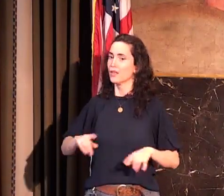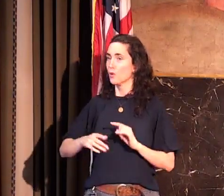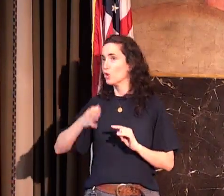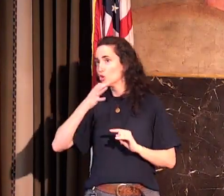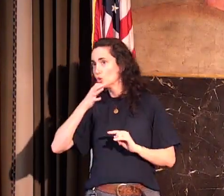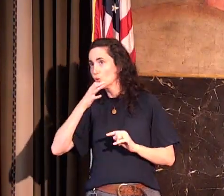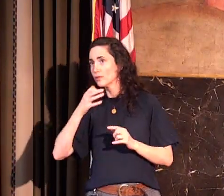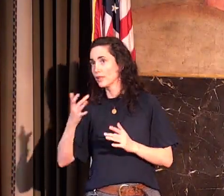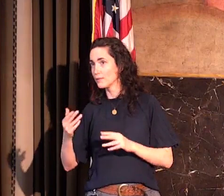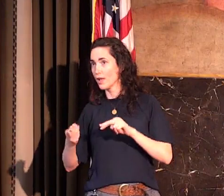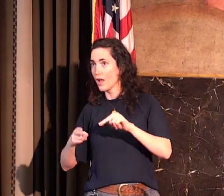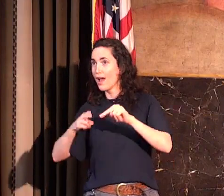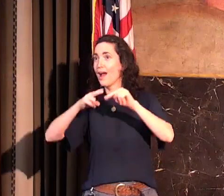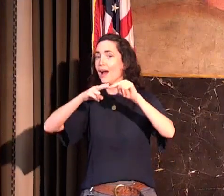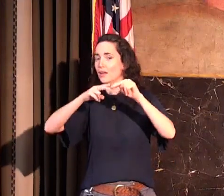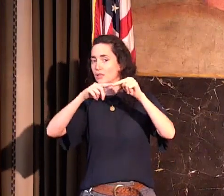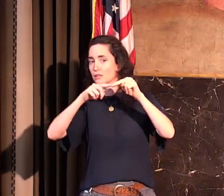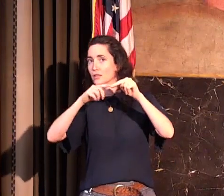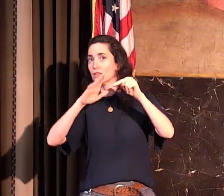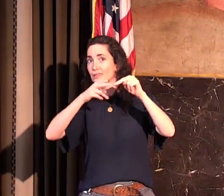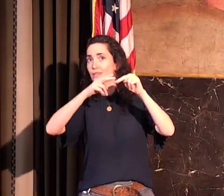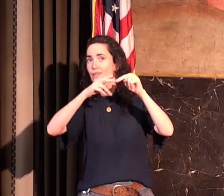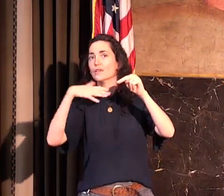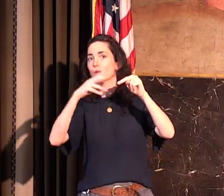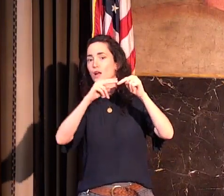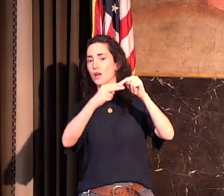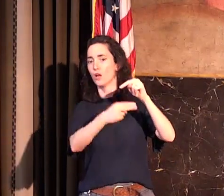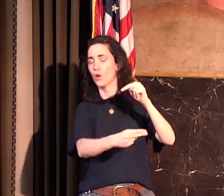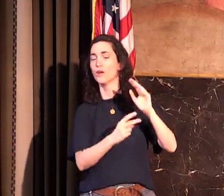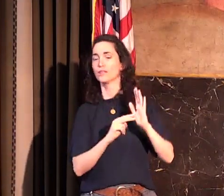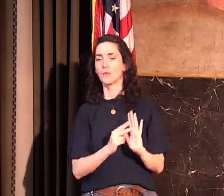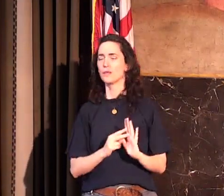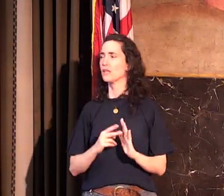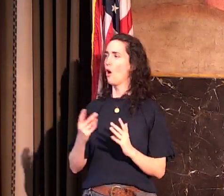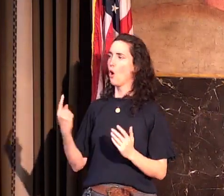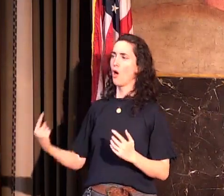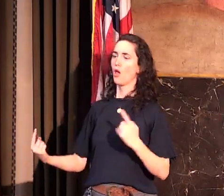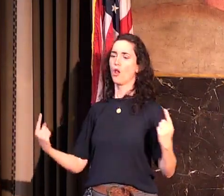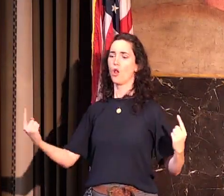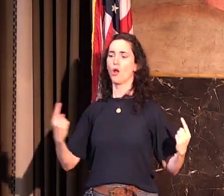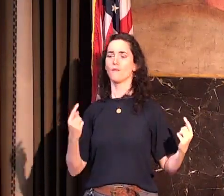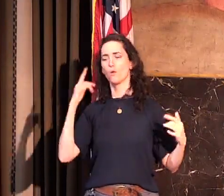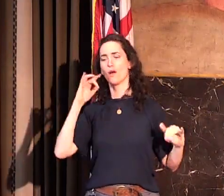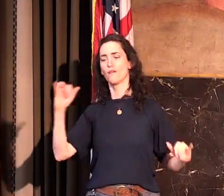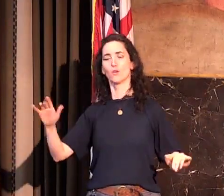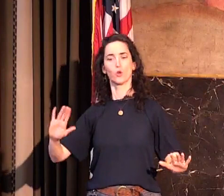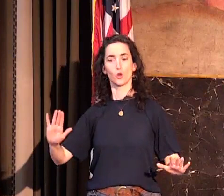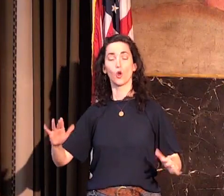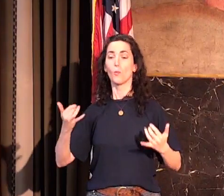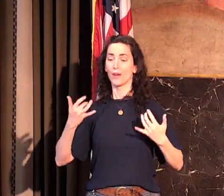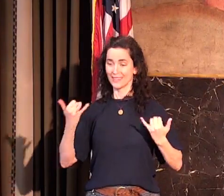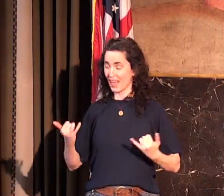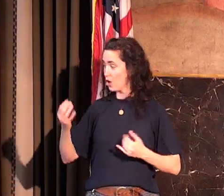soon. So we're not talking about delaying things forever, but right now, while we're in a